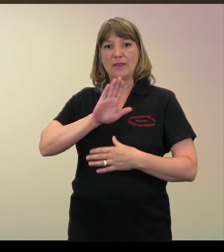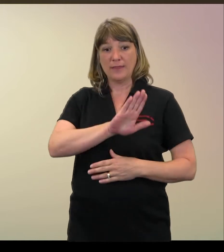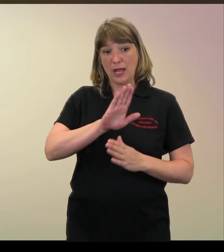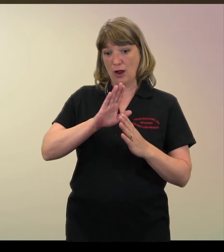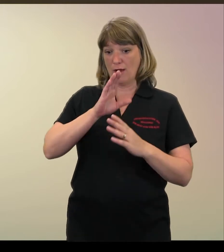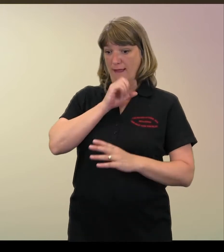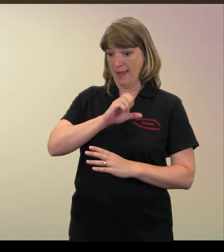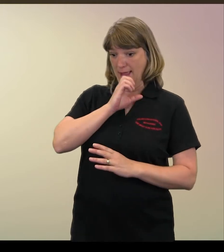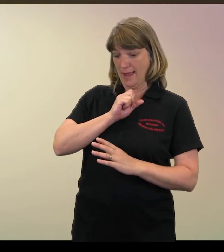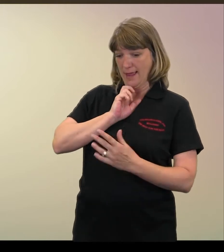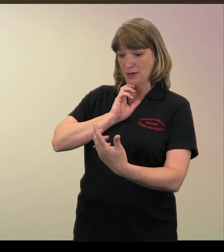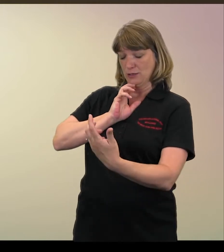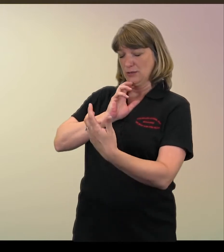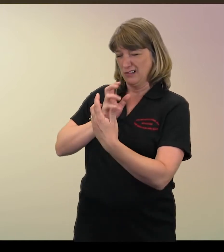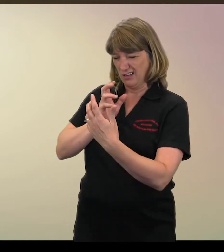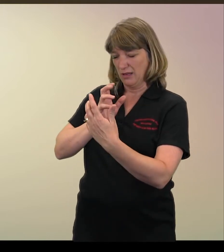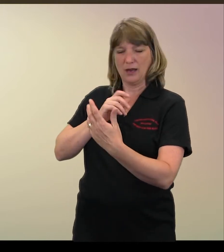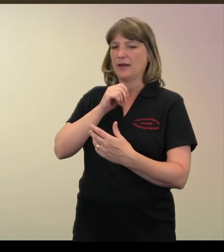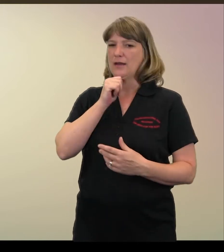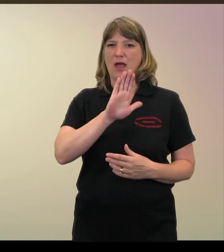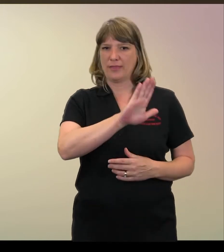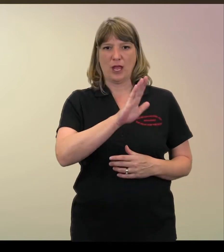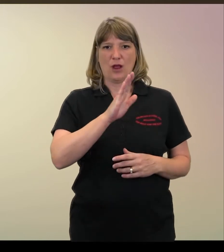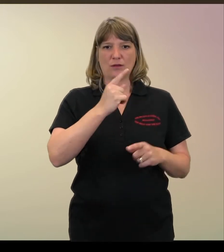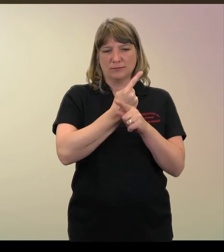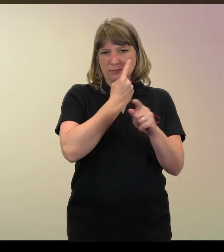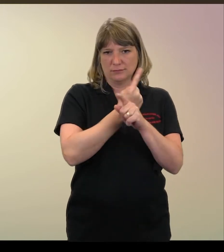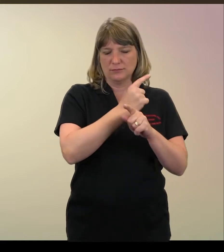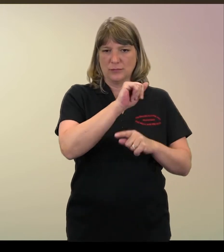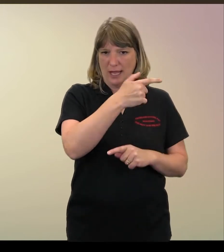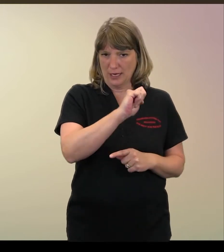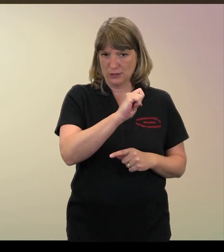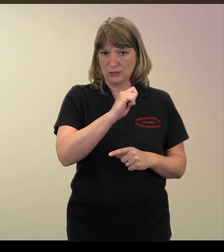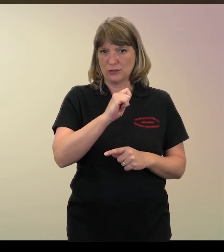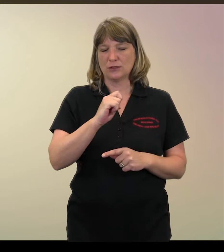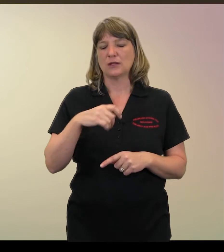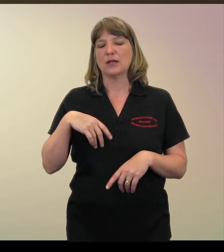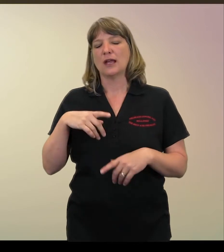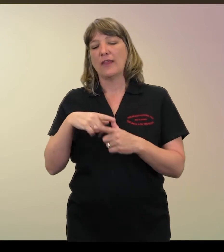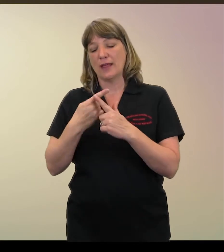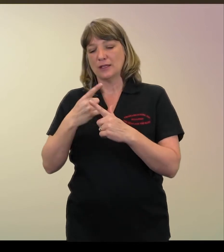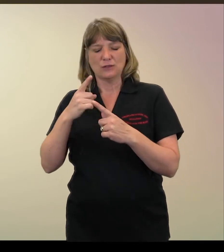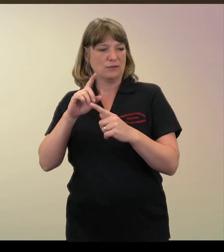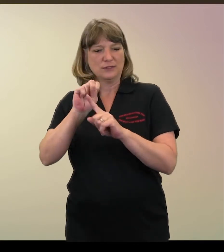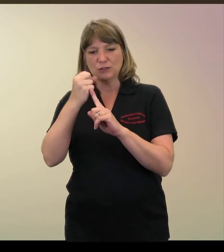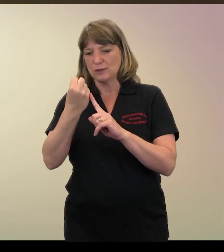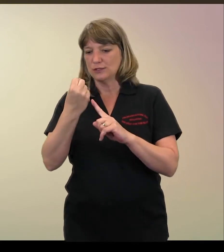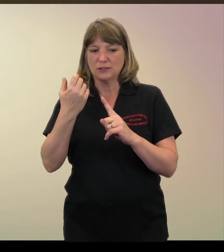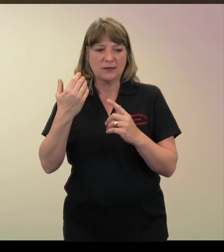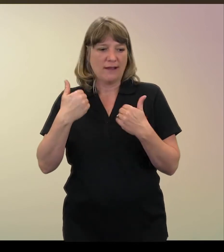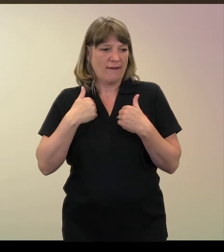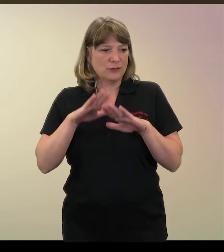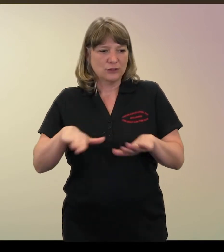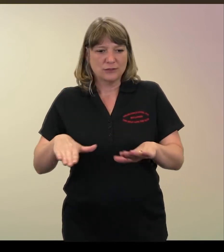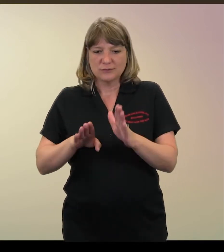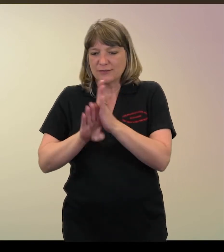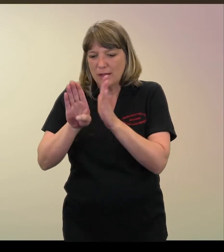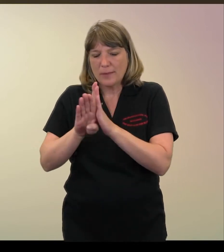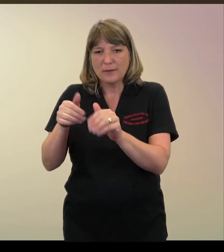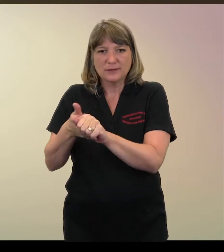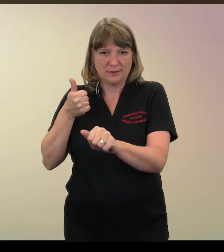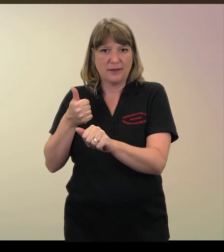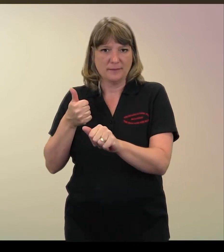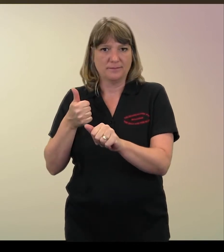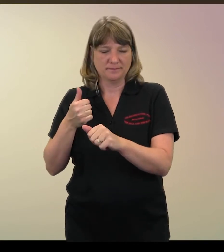relative to their developmental age rather than their chronological age in the situation where you have children who have some